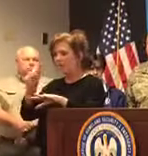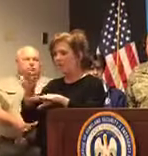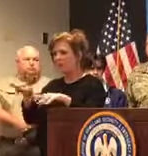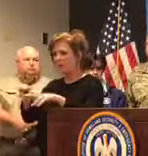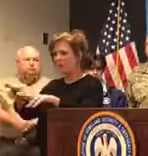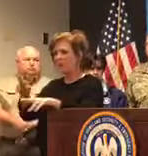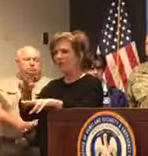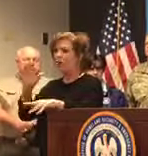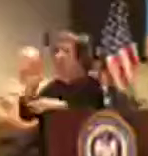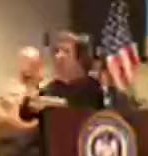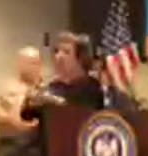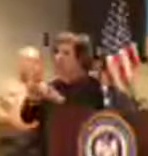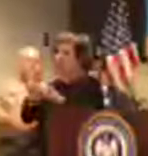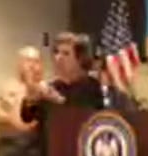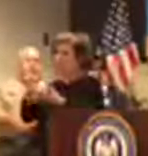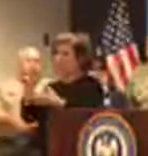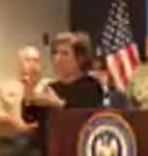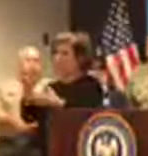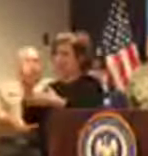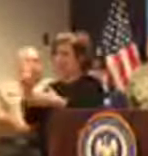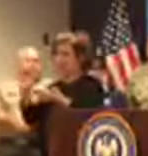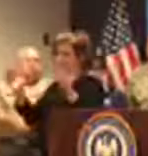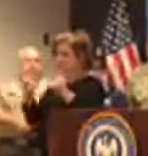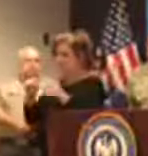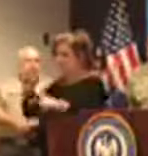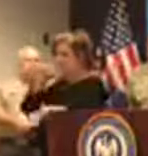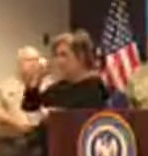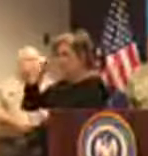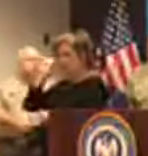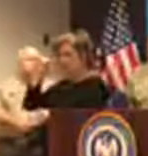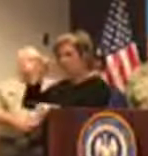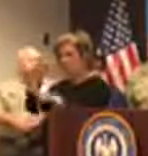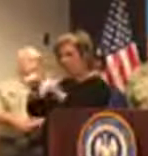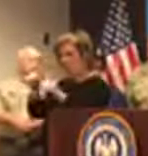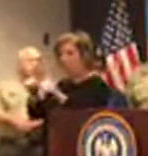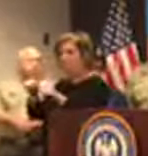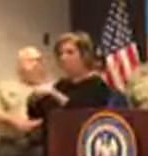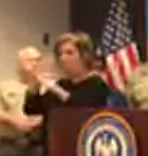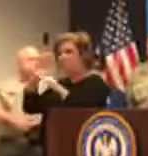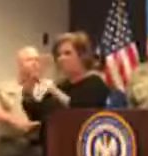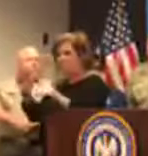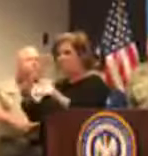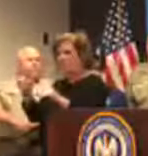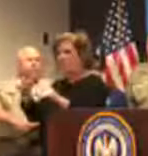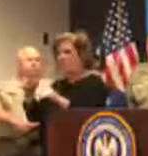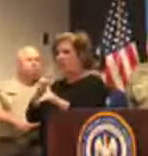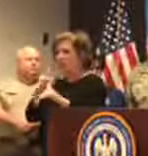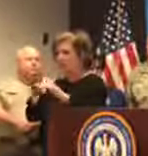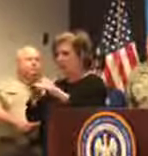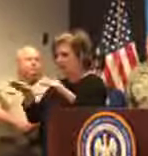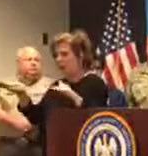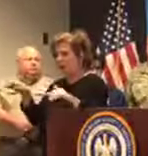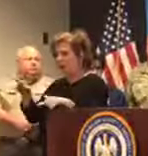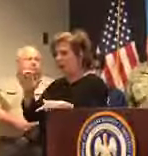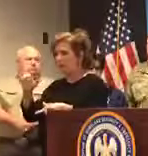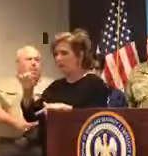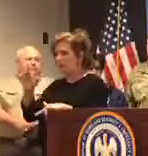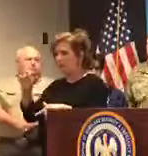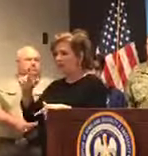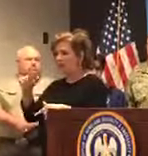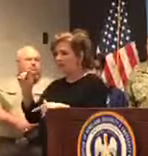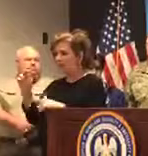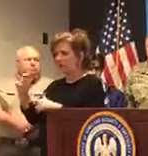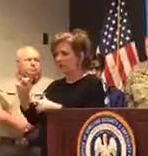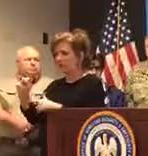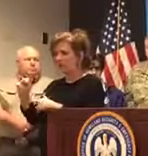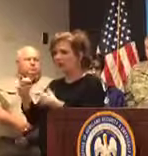relative to yesterday. Because as you will recall, the prediction was for a water level at the Carrollton Gate